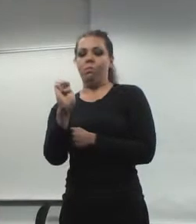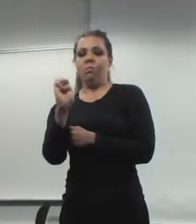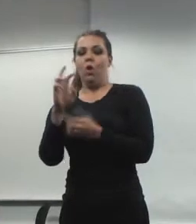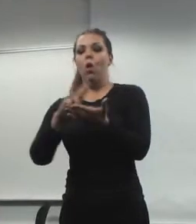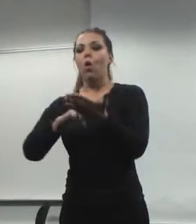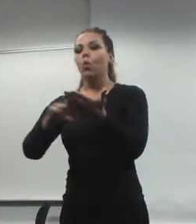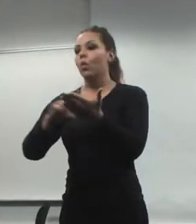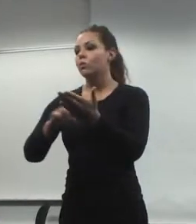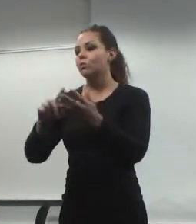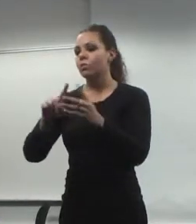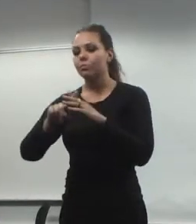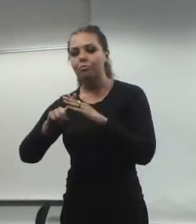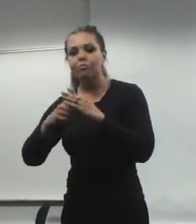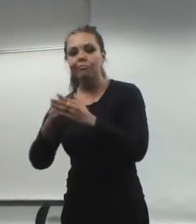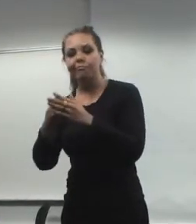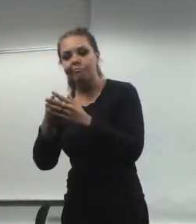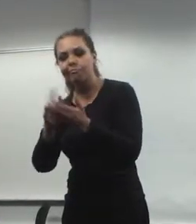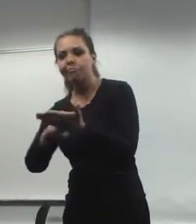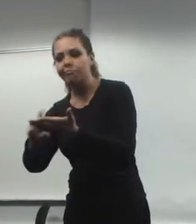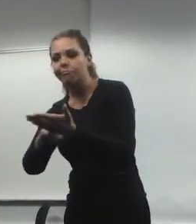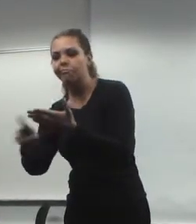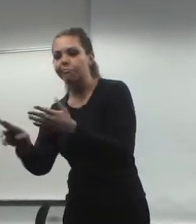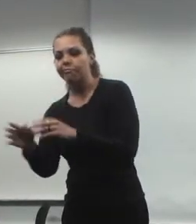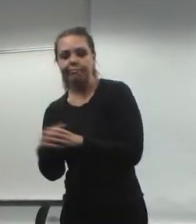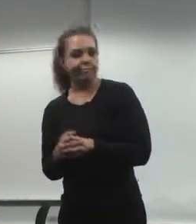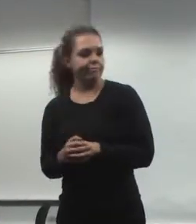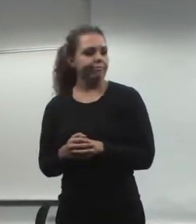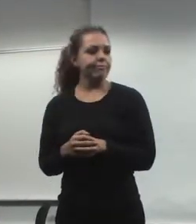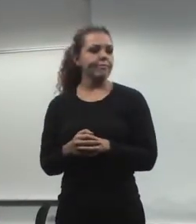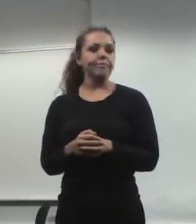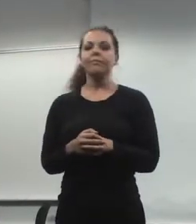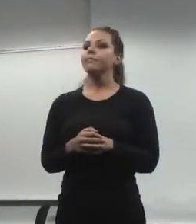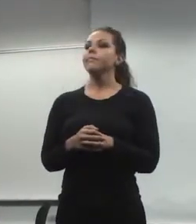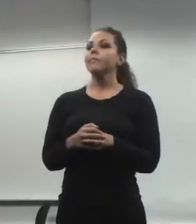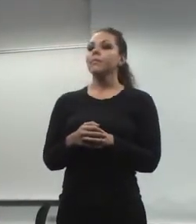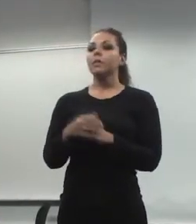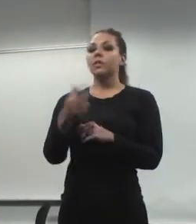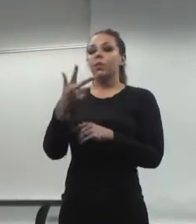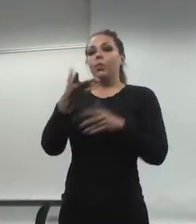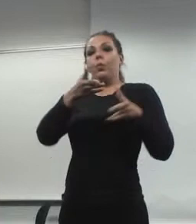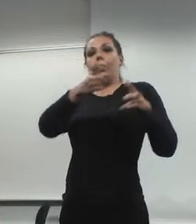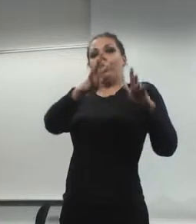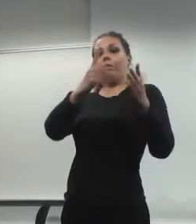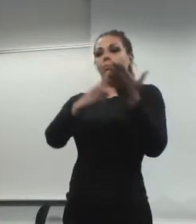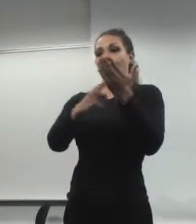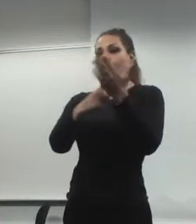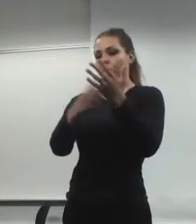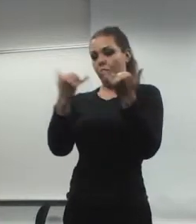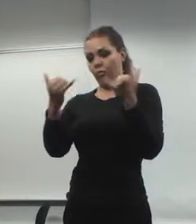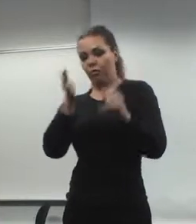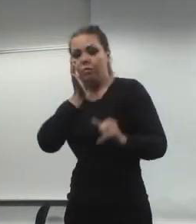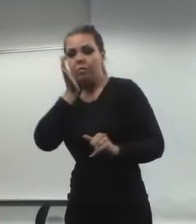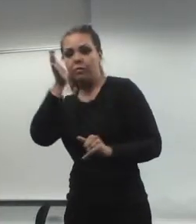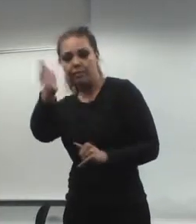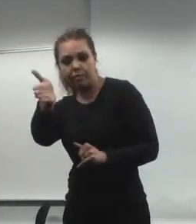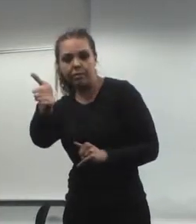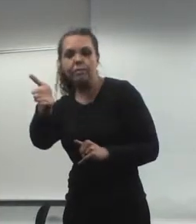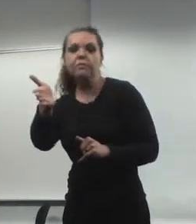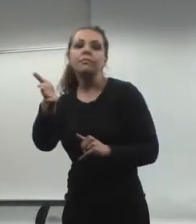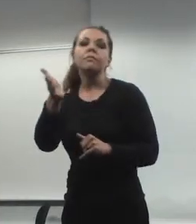truly influences us. So there's been 3 ways I'm going to talk about today where we've found a little bit of evidence about